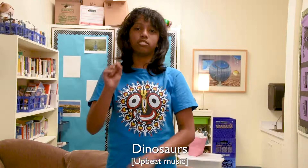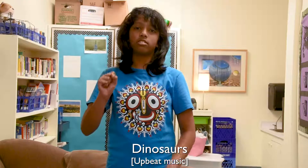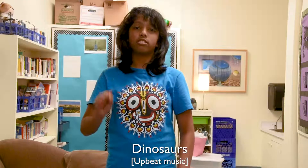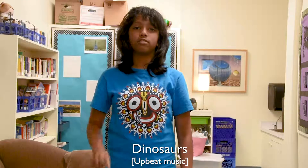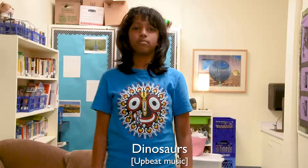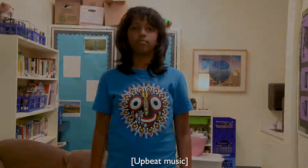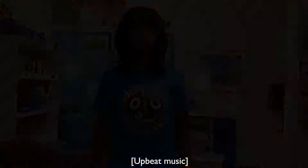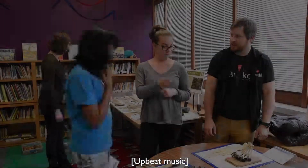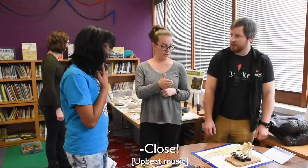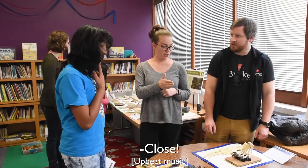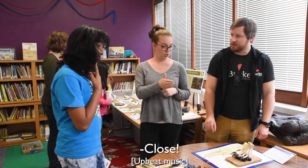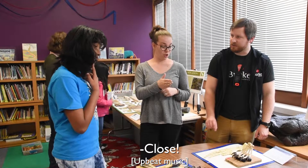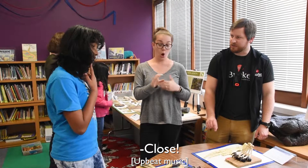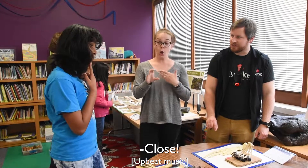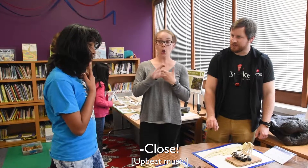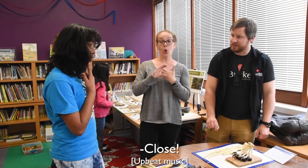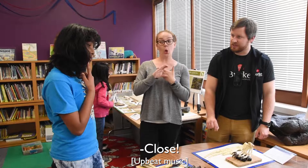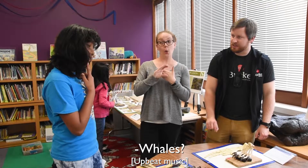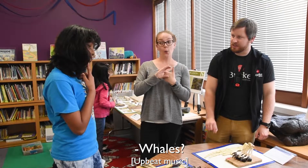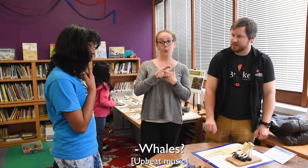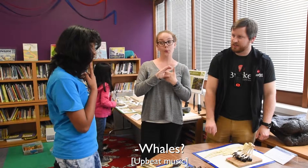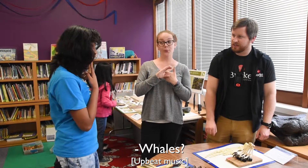dinosaurs, Close.